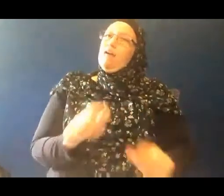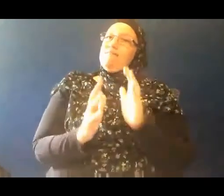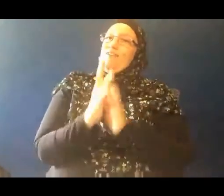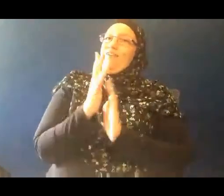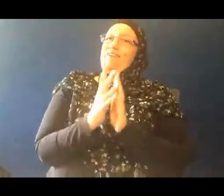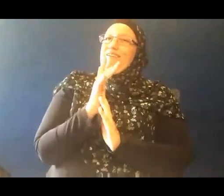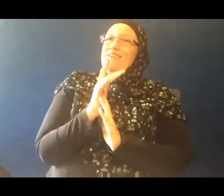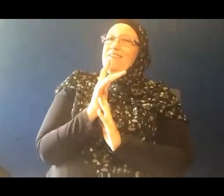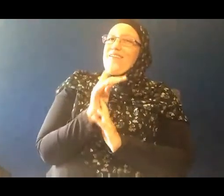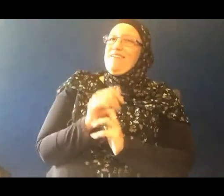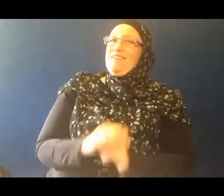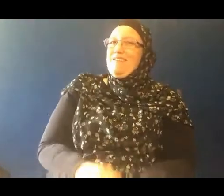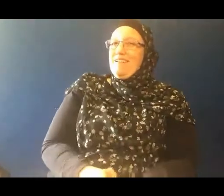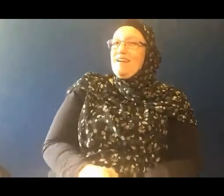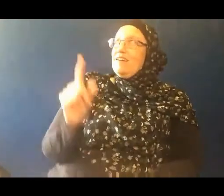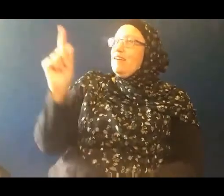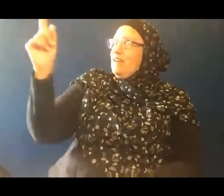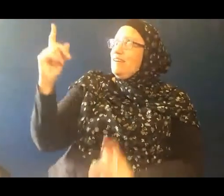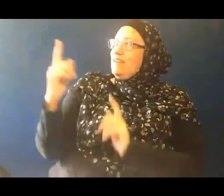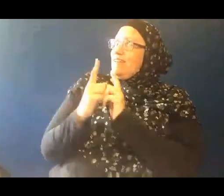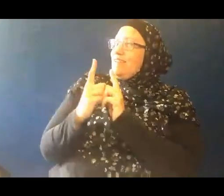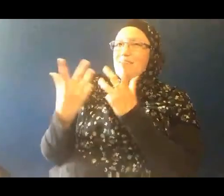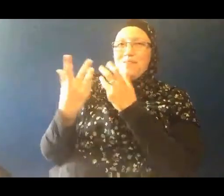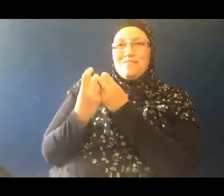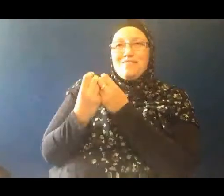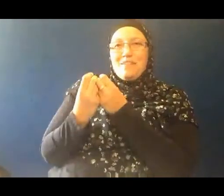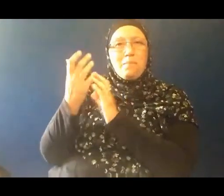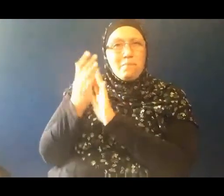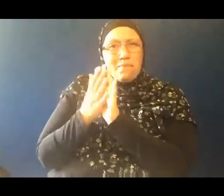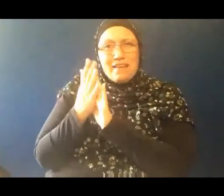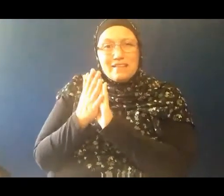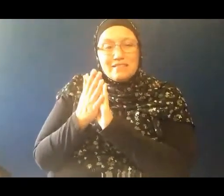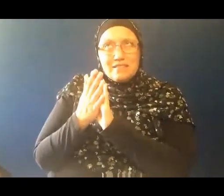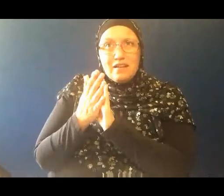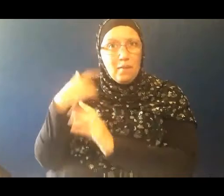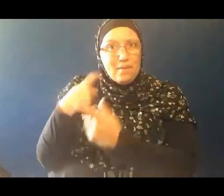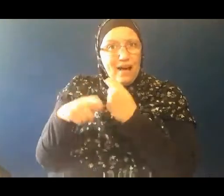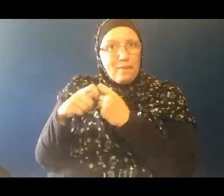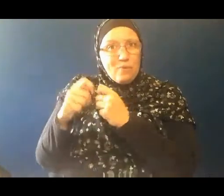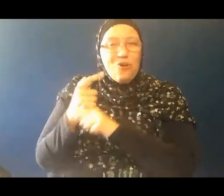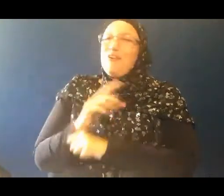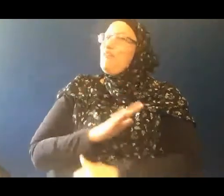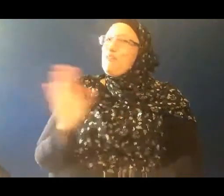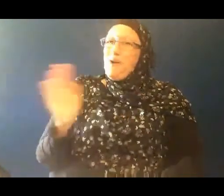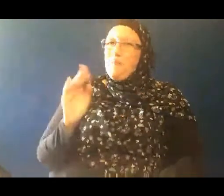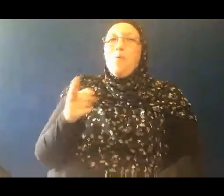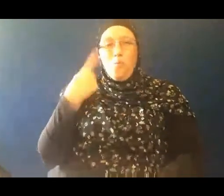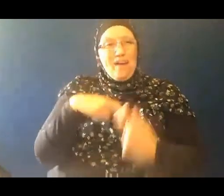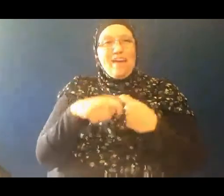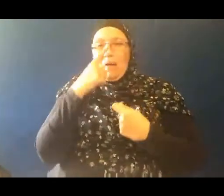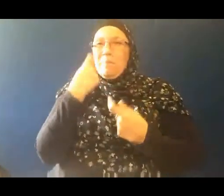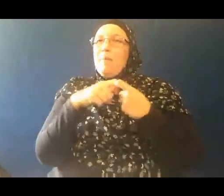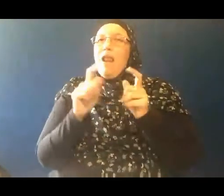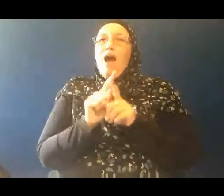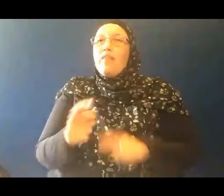You and I, impossible to become God. Astaghfirullah. But we can act godly. During the months